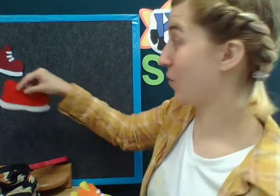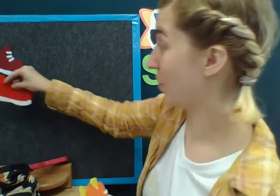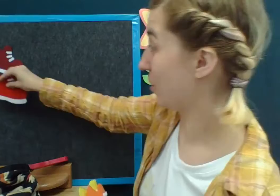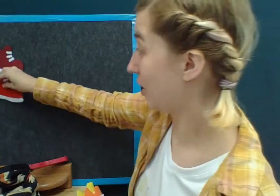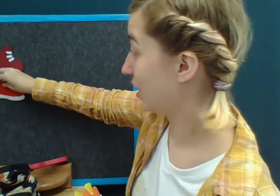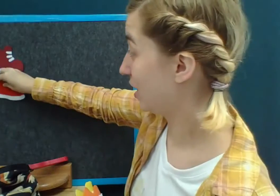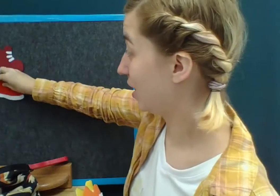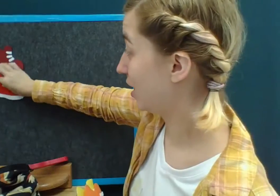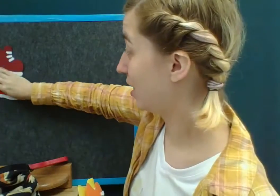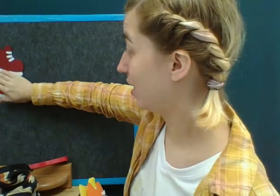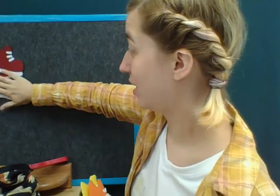four,